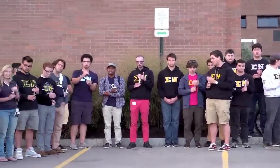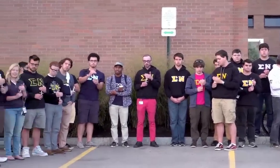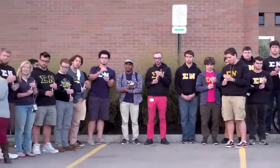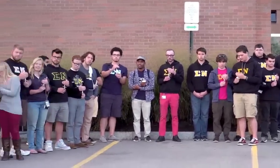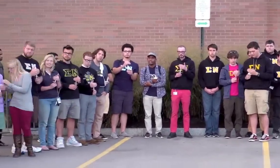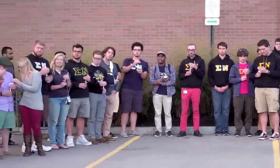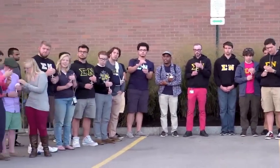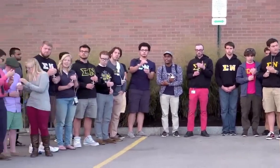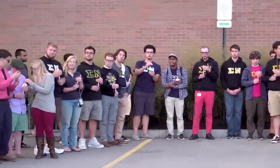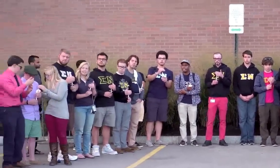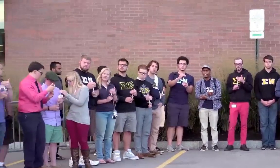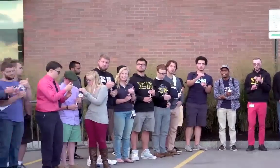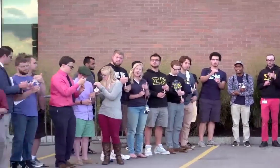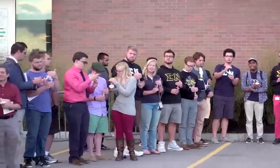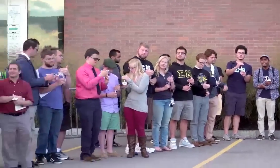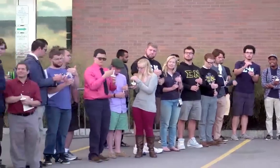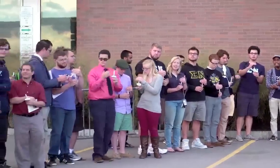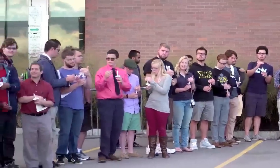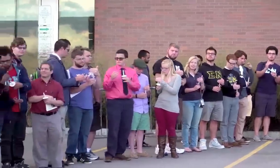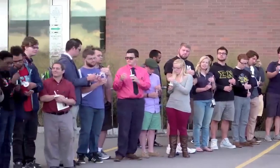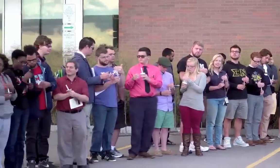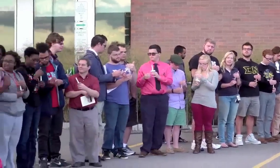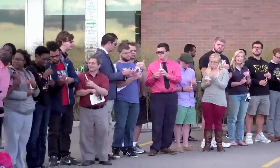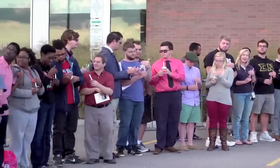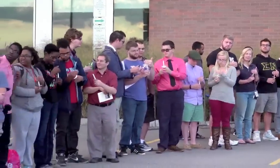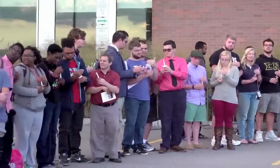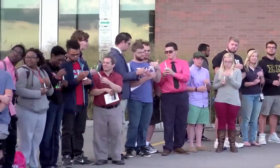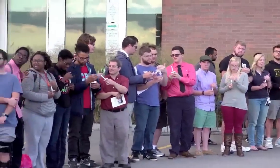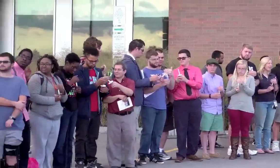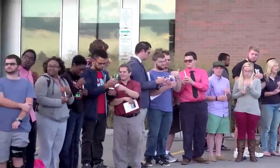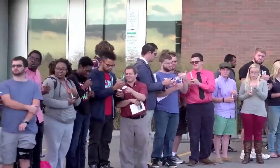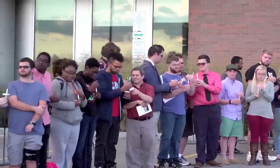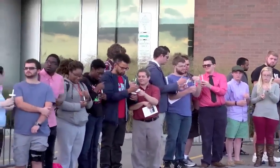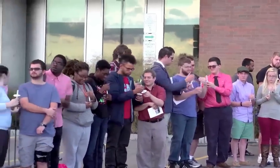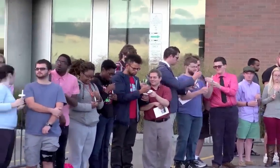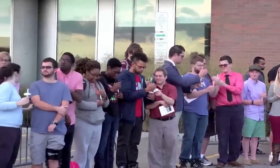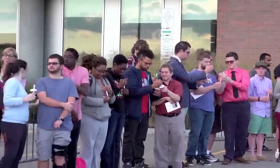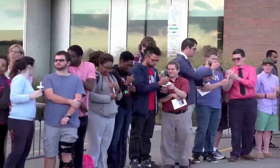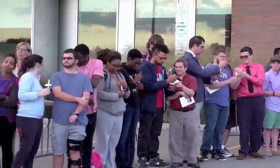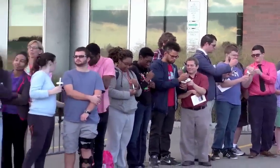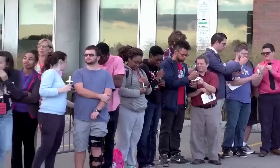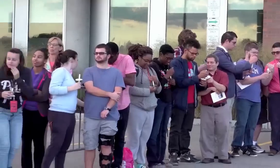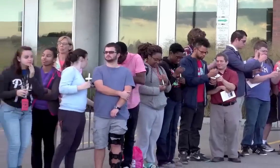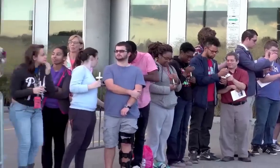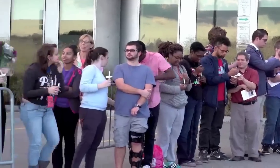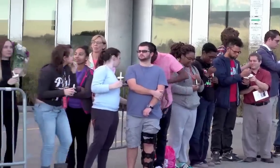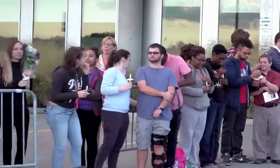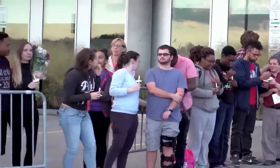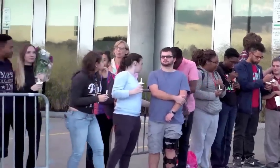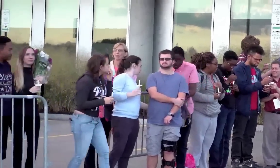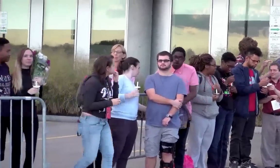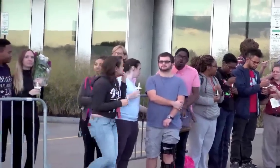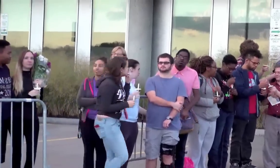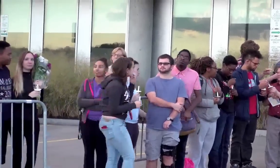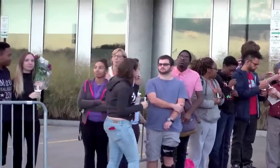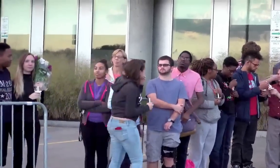If someone has a memory or a remark that they'd like to say, you're welcome to come up here.